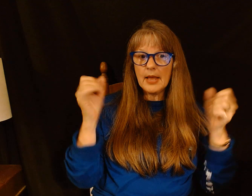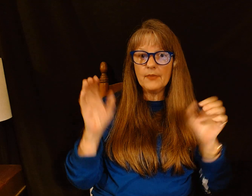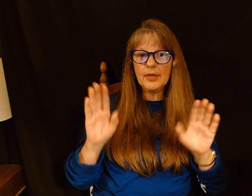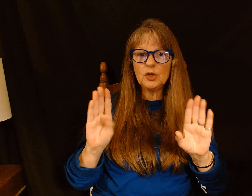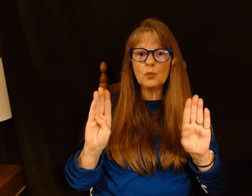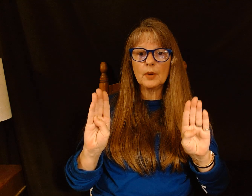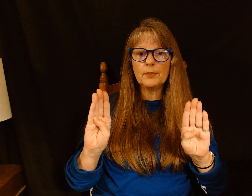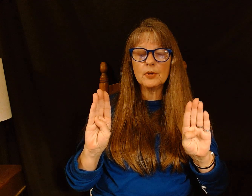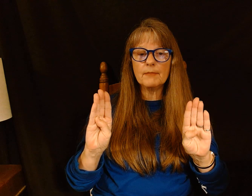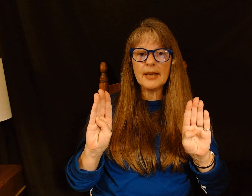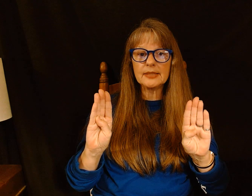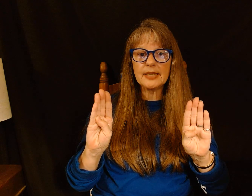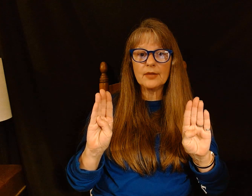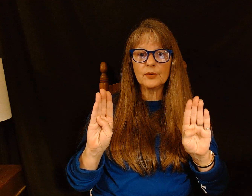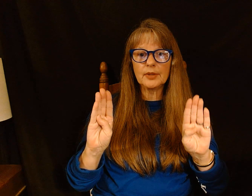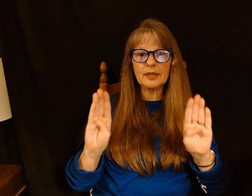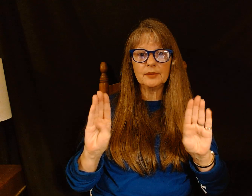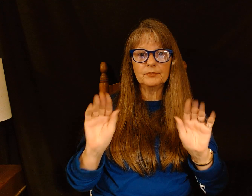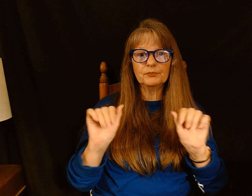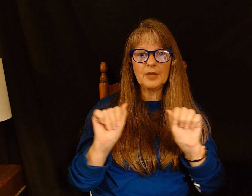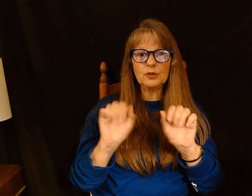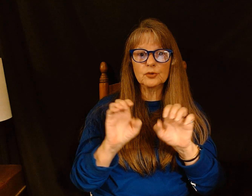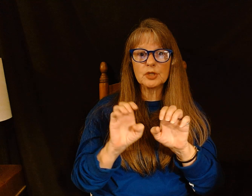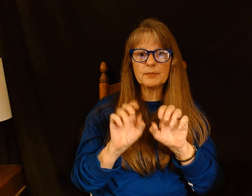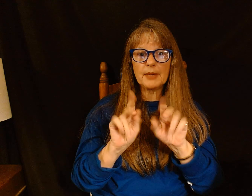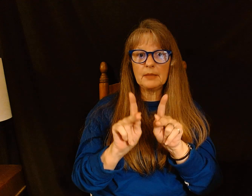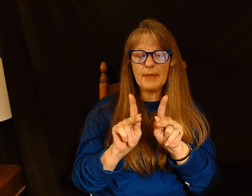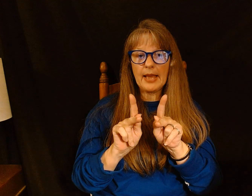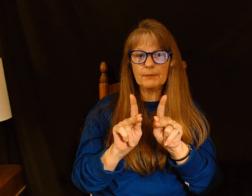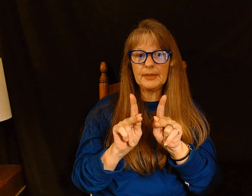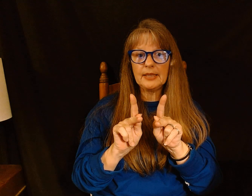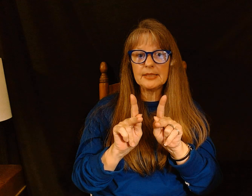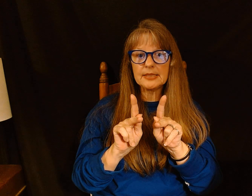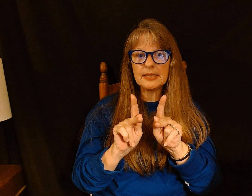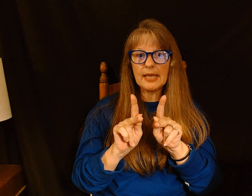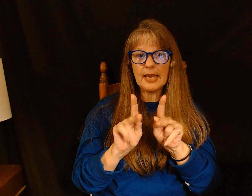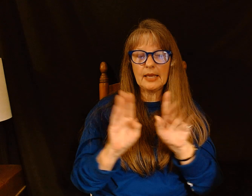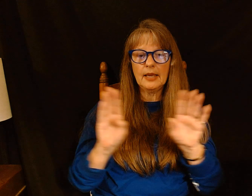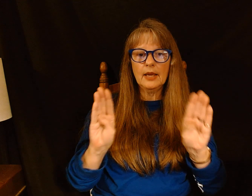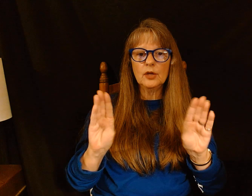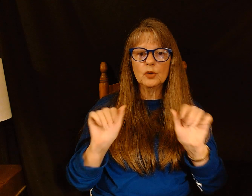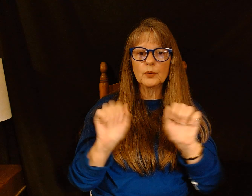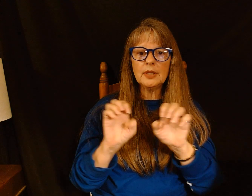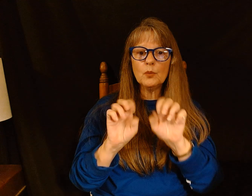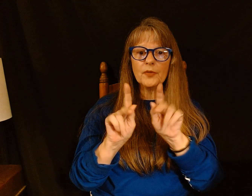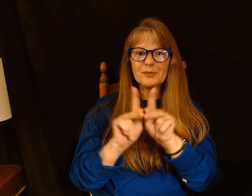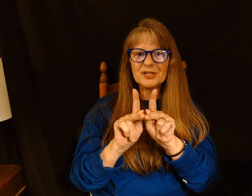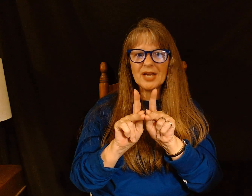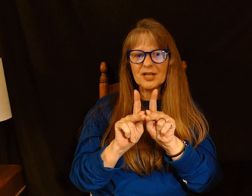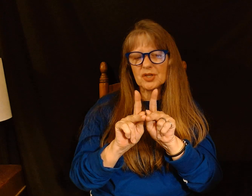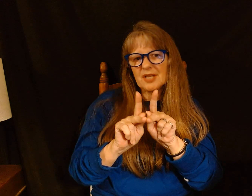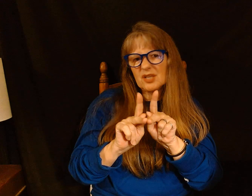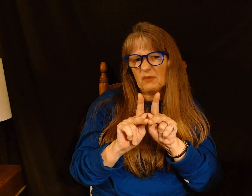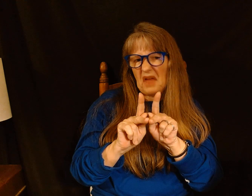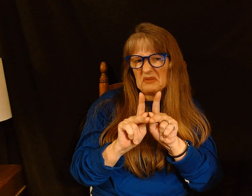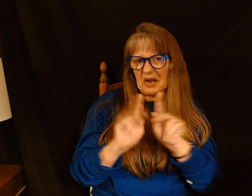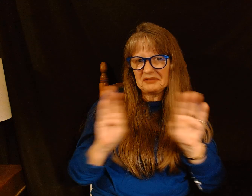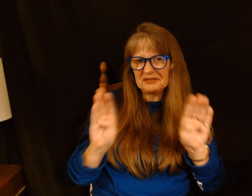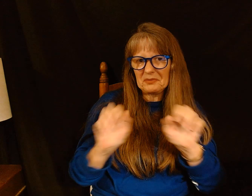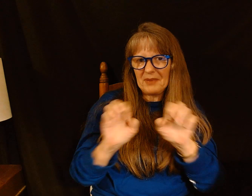then you want to put them back together again, and you're just spelling back, B-A-C-K. You really want them to touch because that's more fun, right? They're back